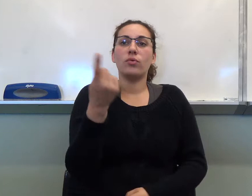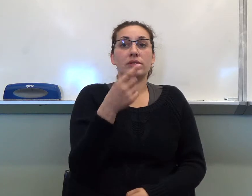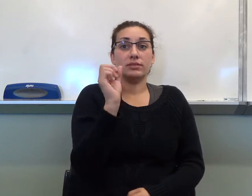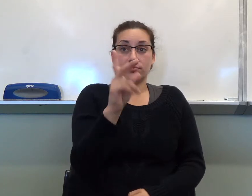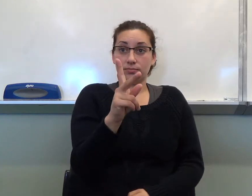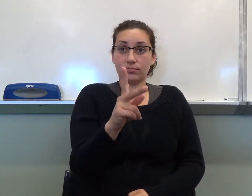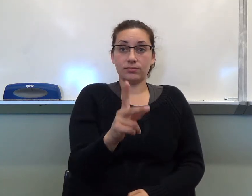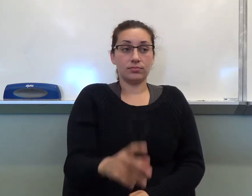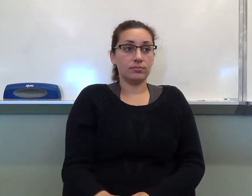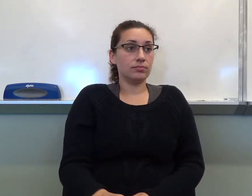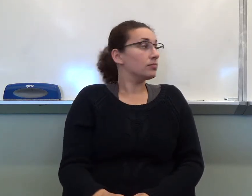a milliliter, ML.